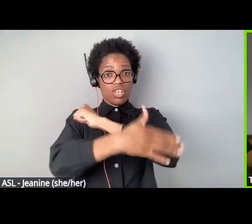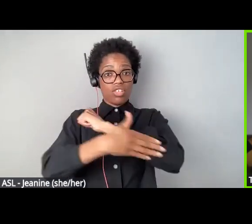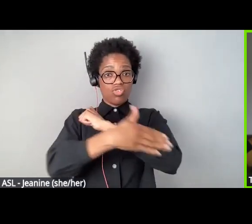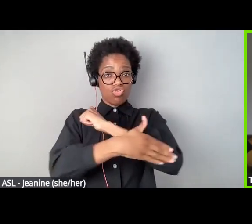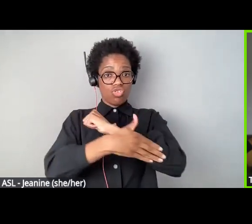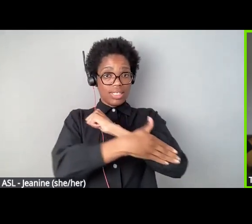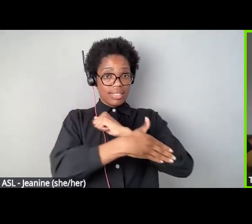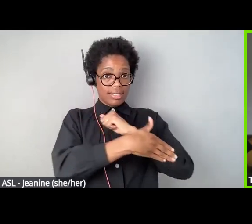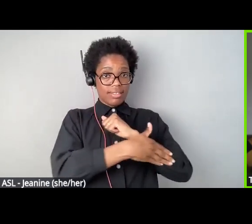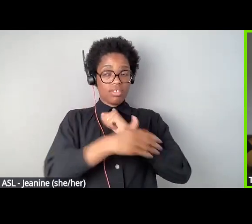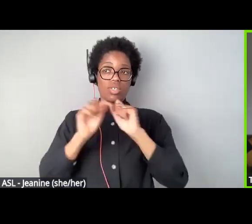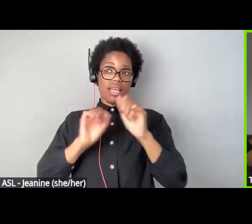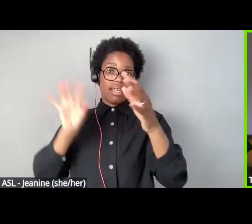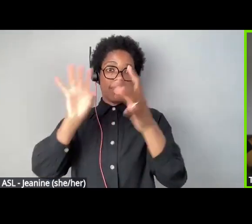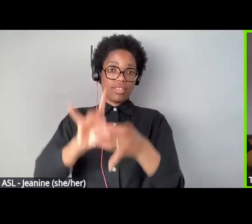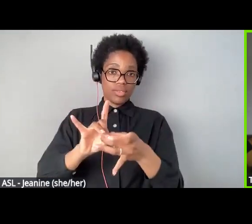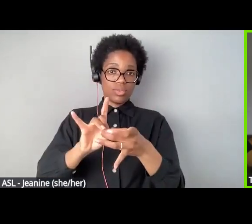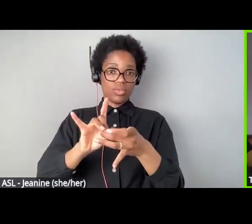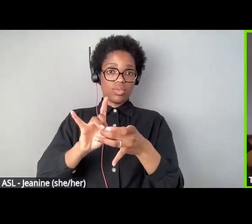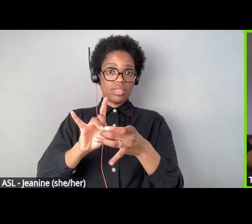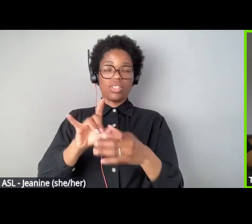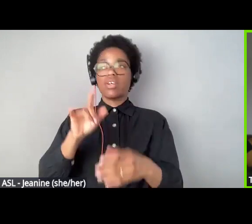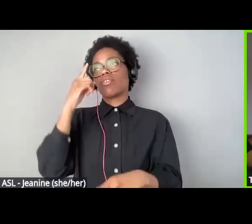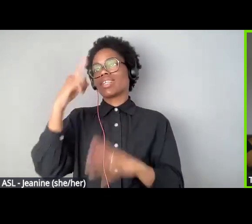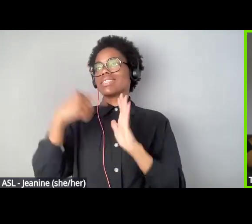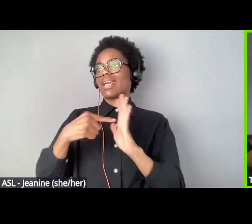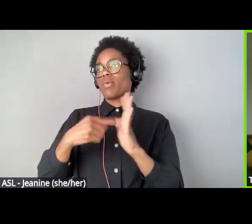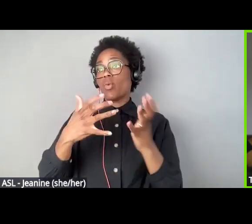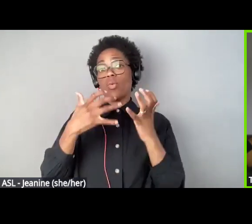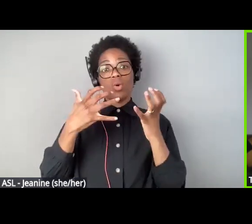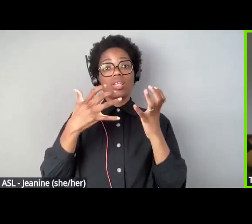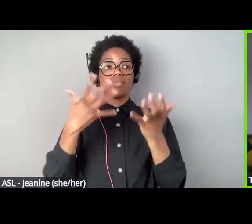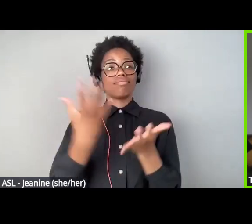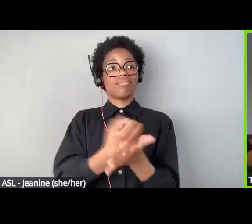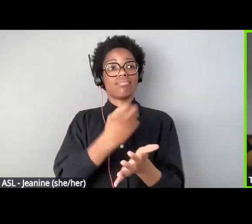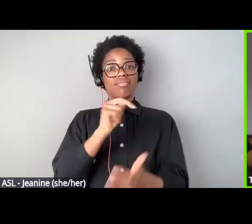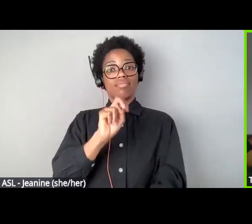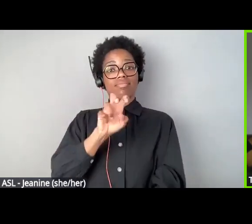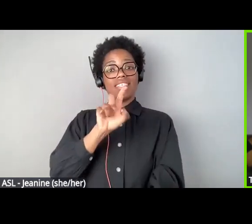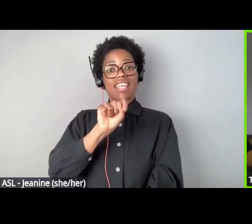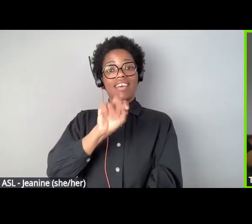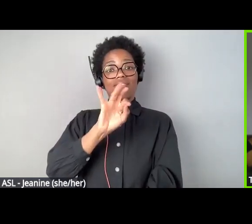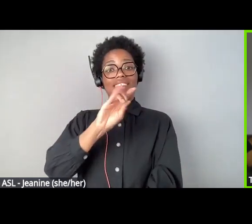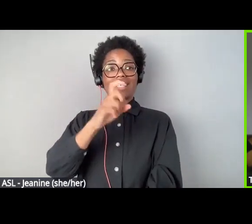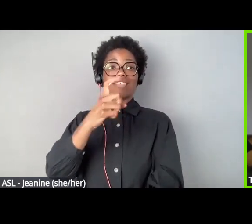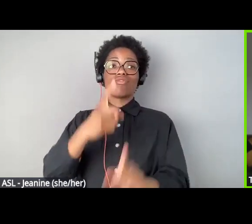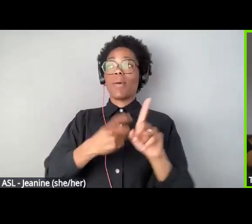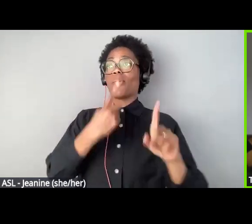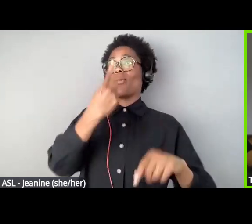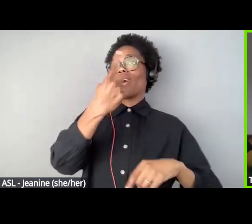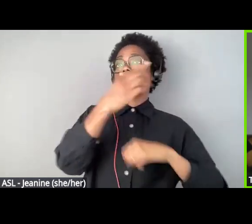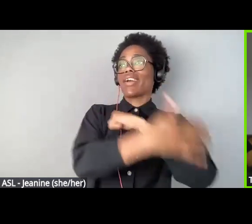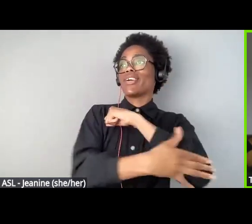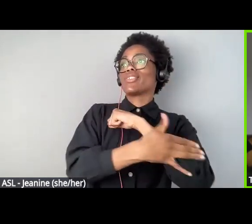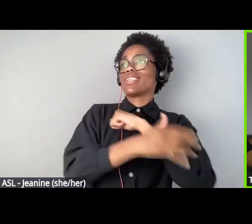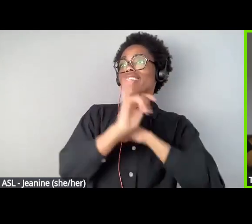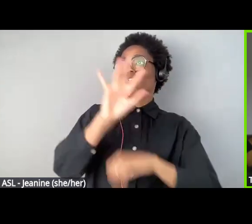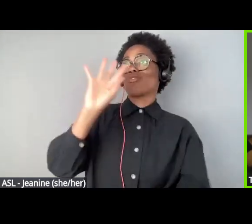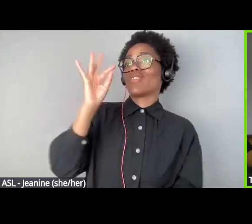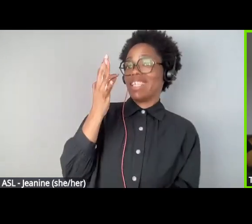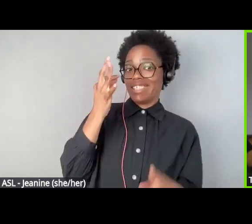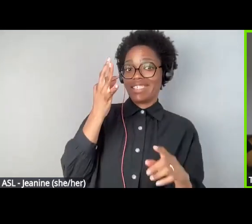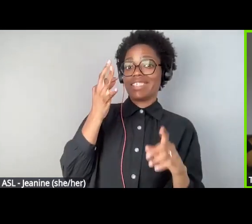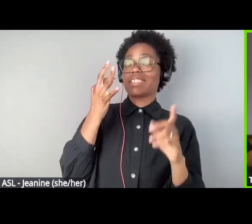Netflix from a specific place in the world, for example. And that's something like the number of servers you're looking